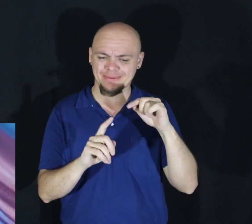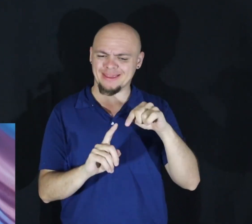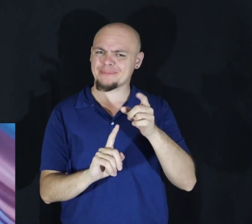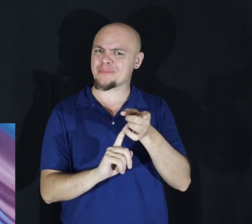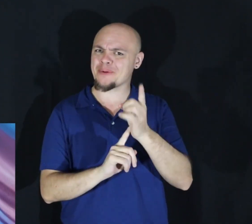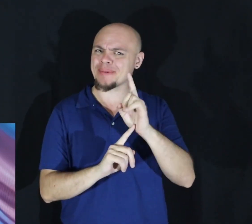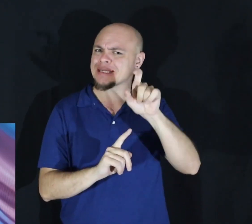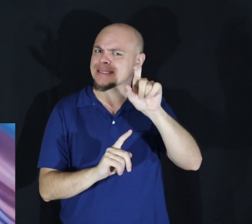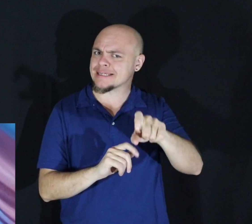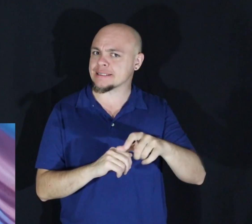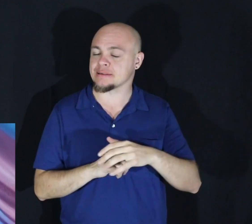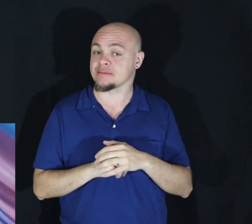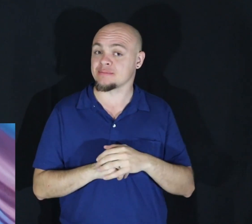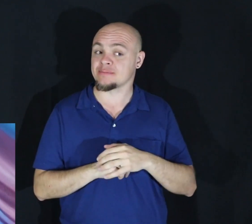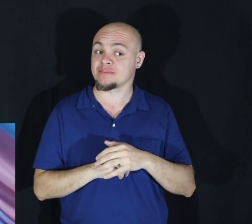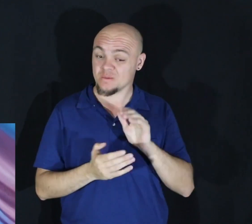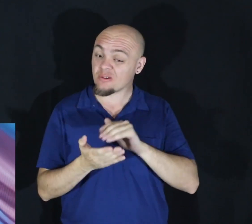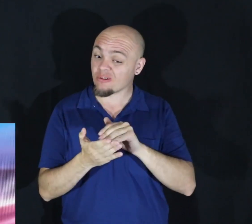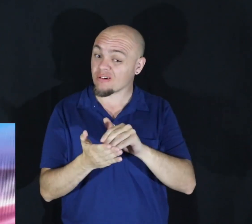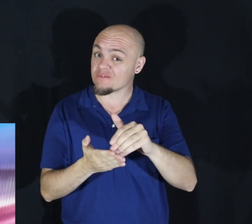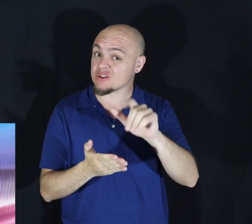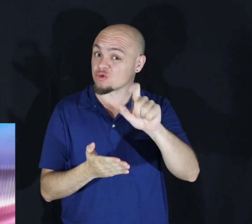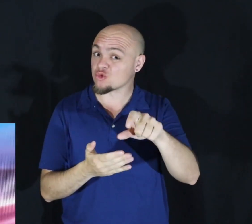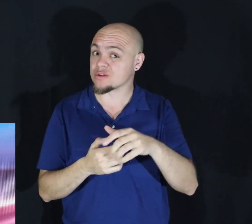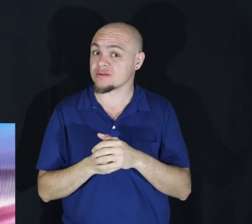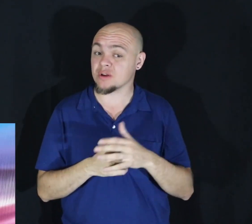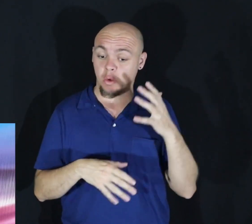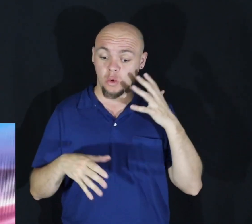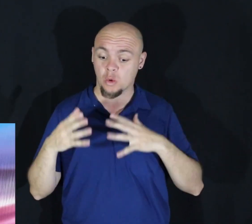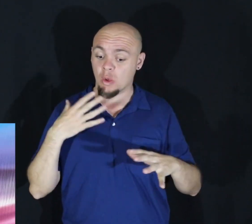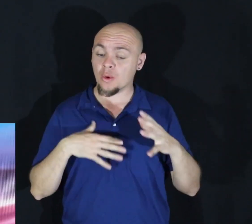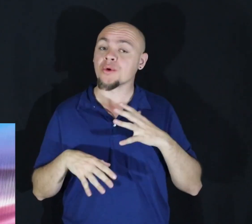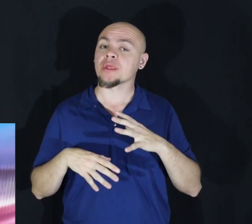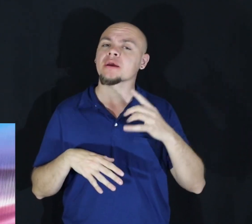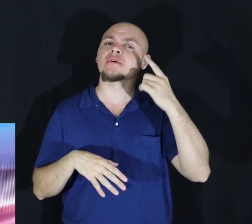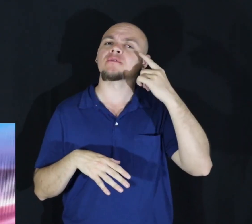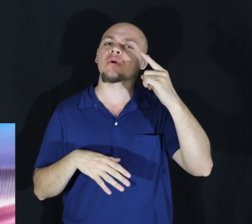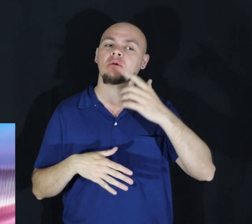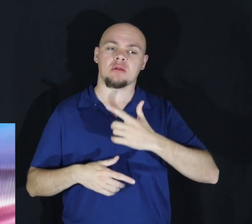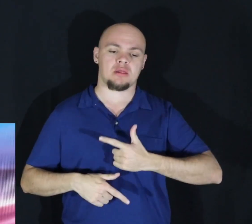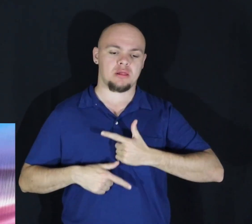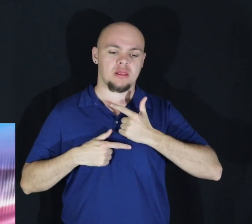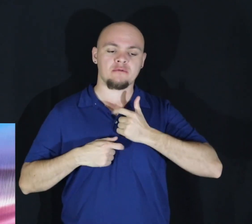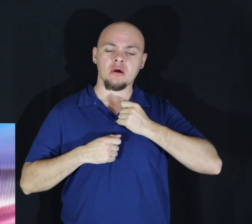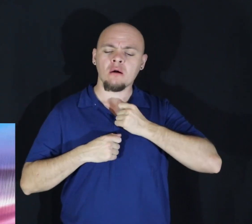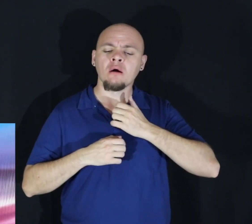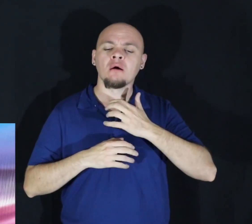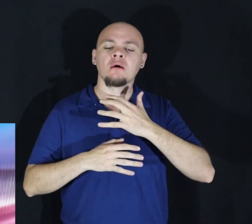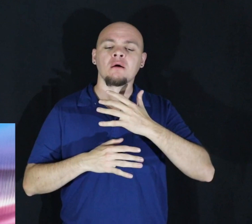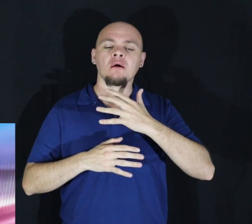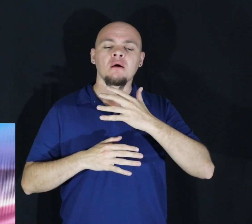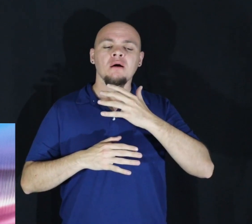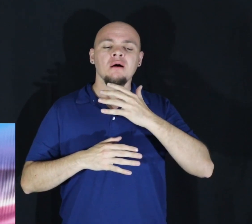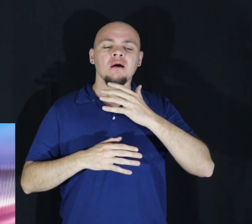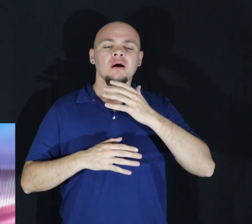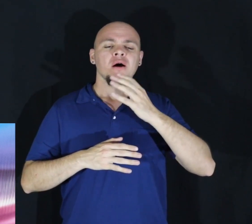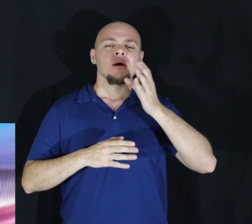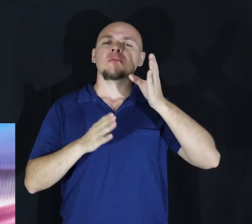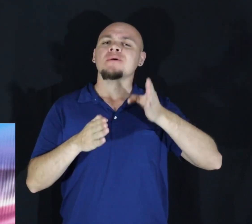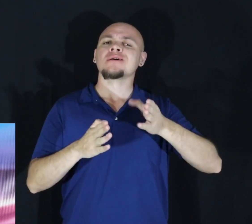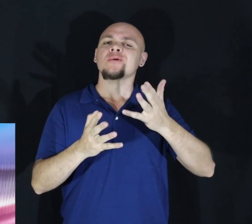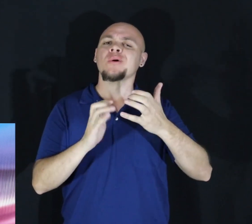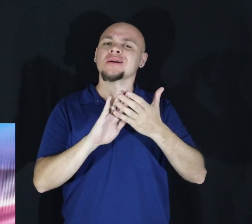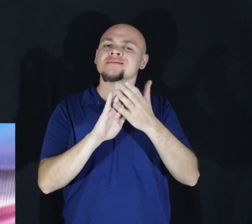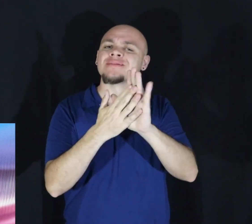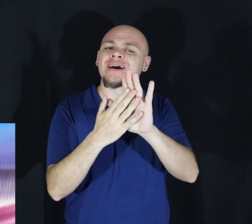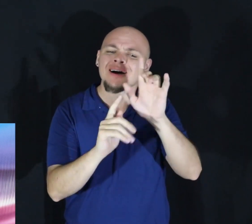these, often. Clothing breathes life into the personas we wish to embody. It lets